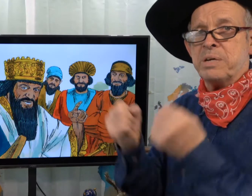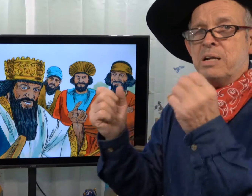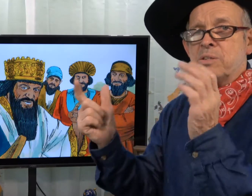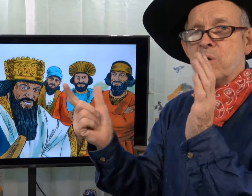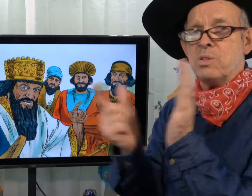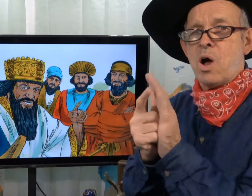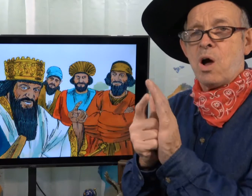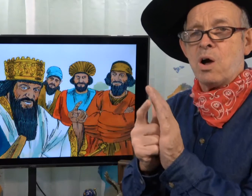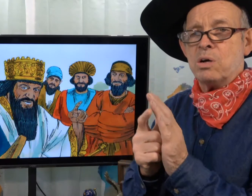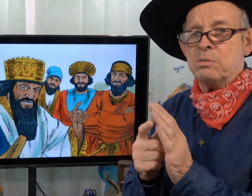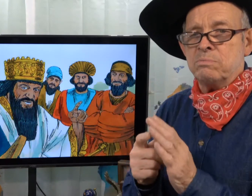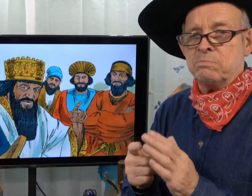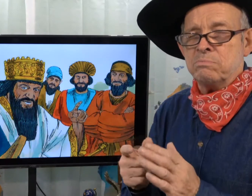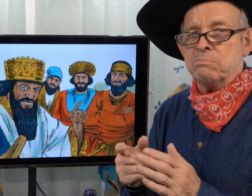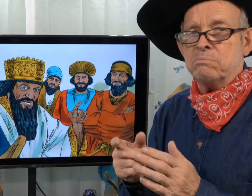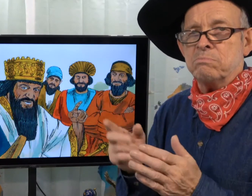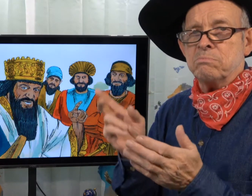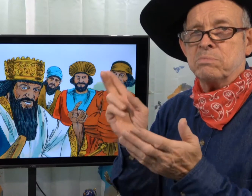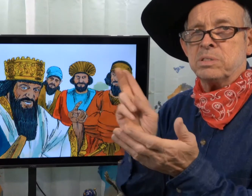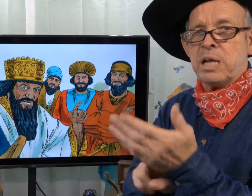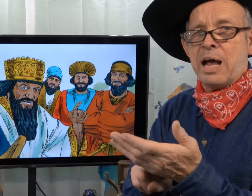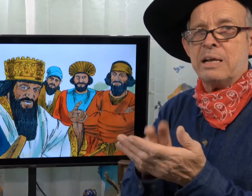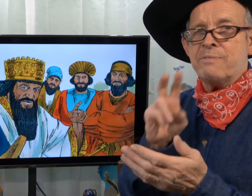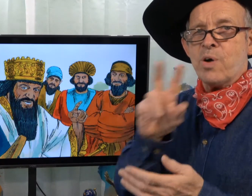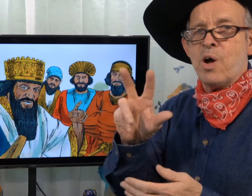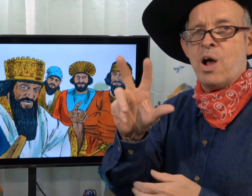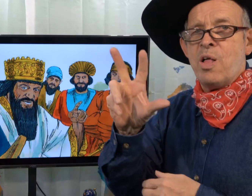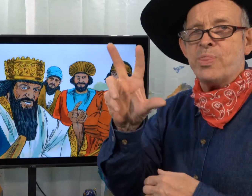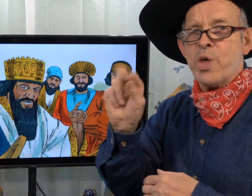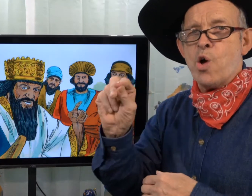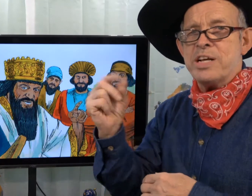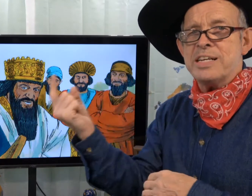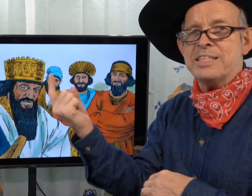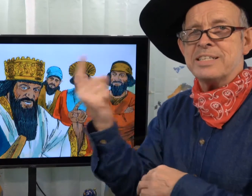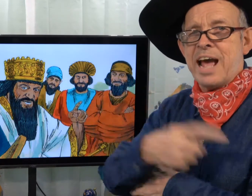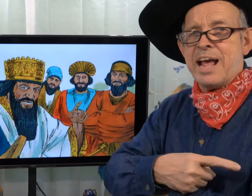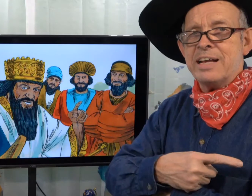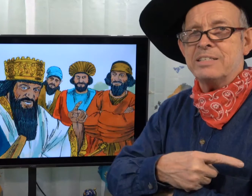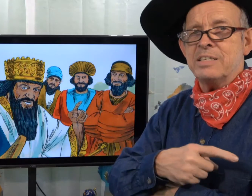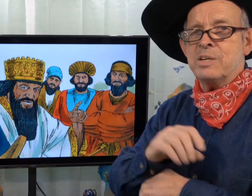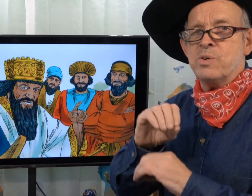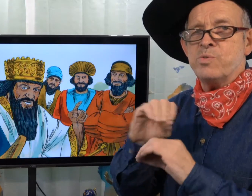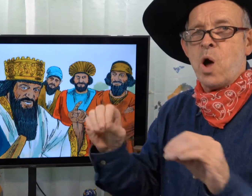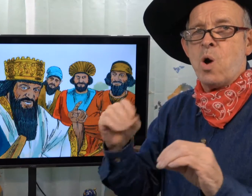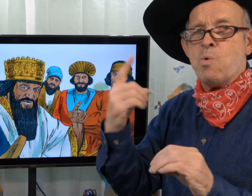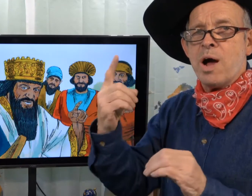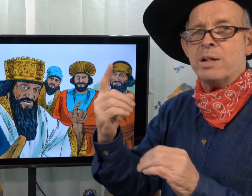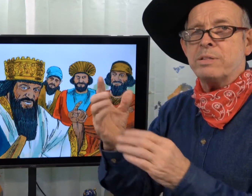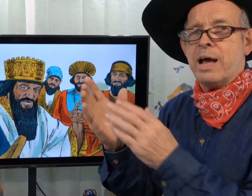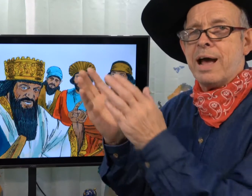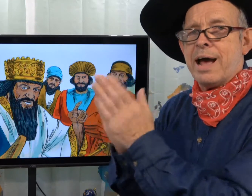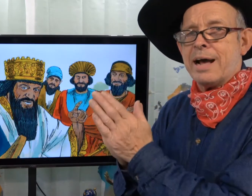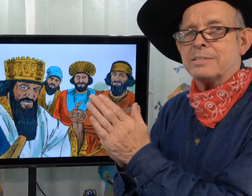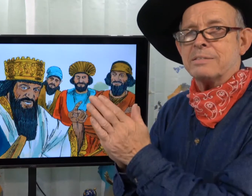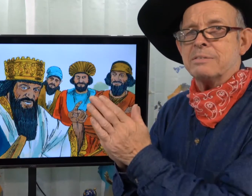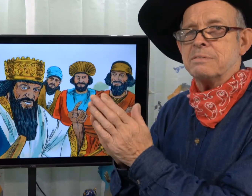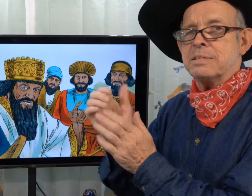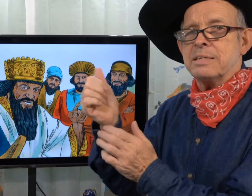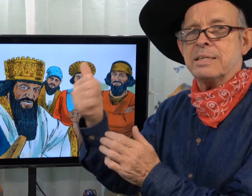break the law. Change for 30 days. No one asks any